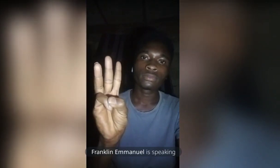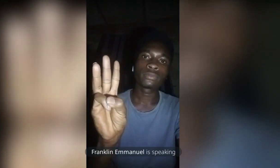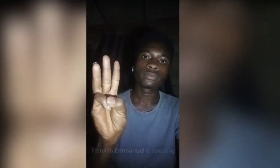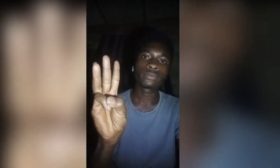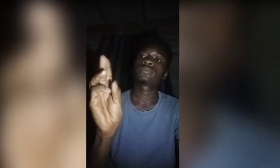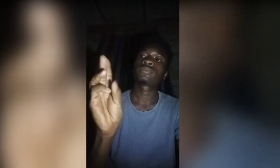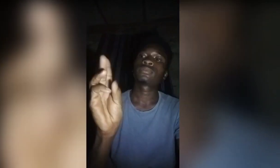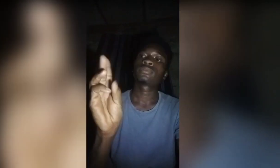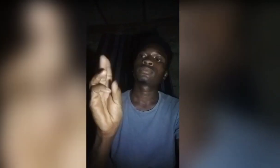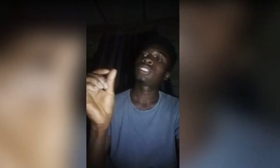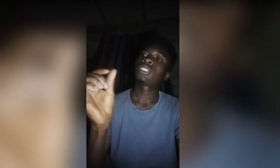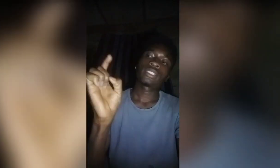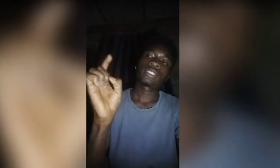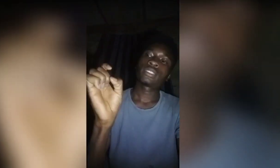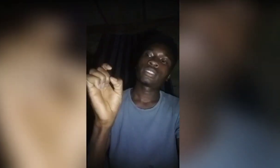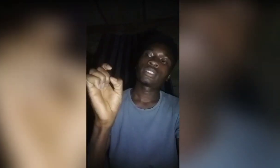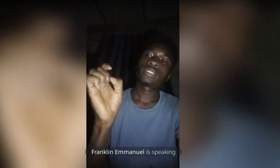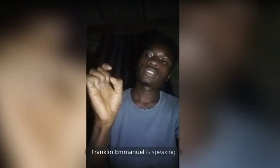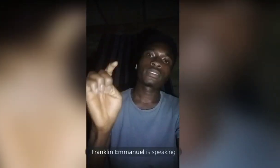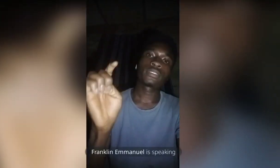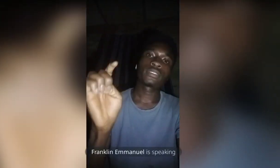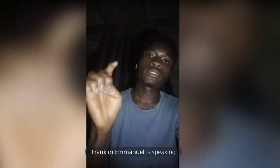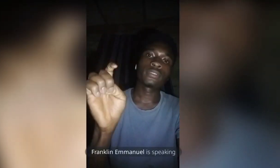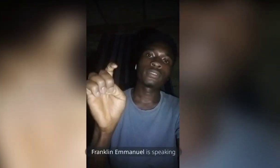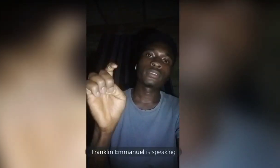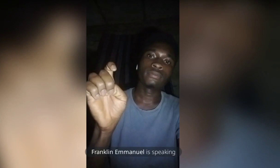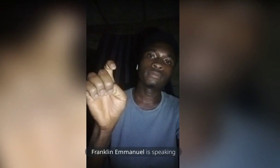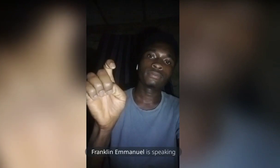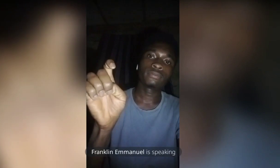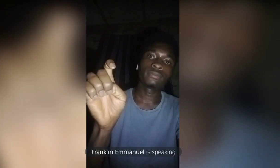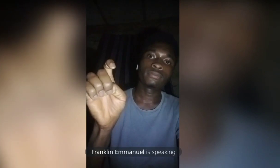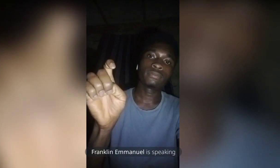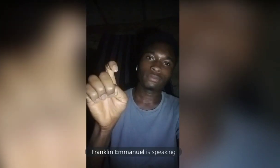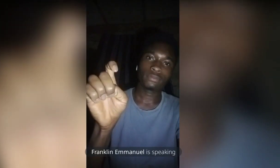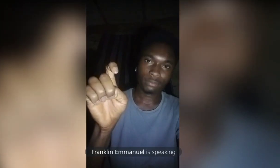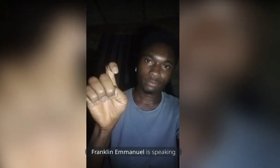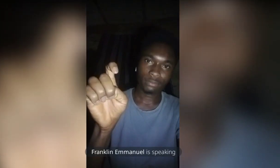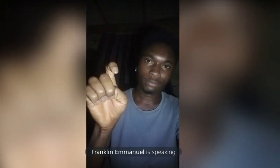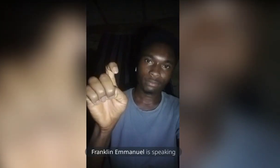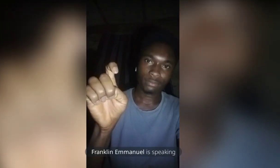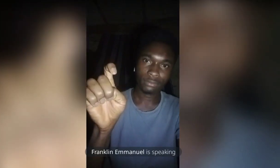Y